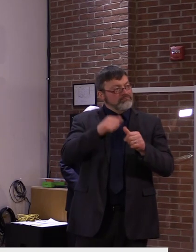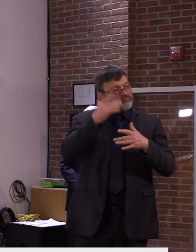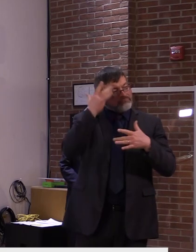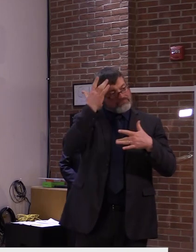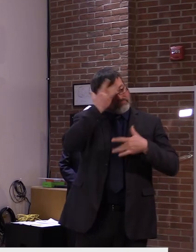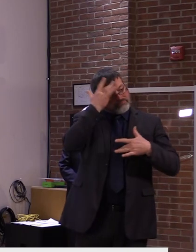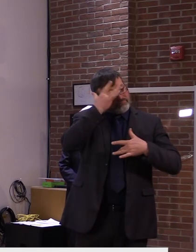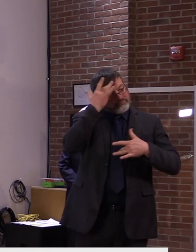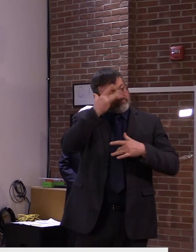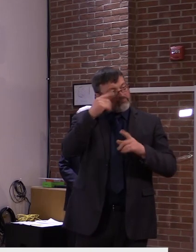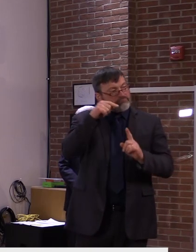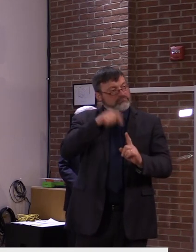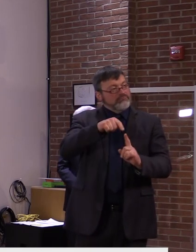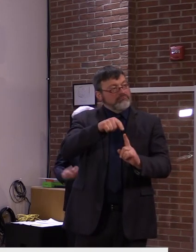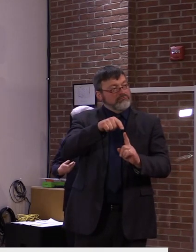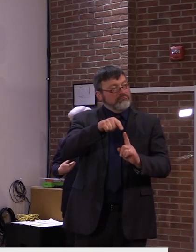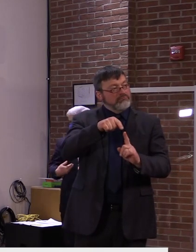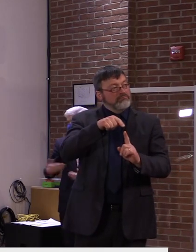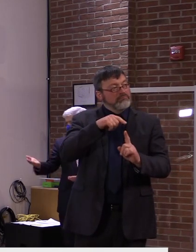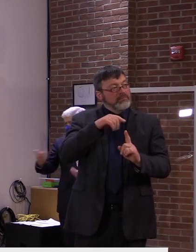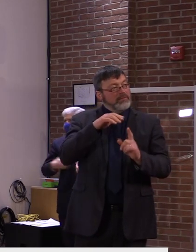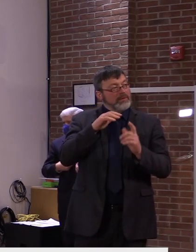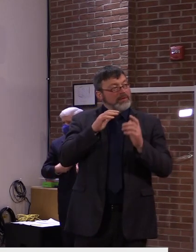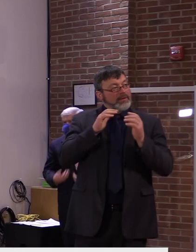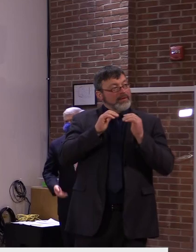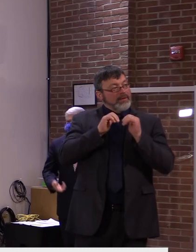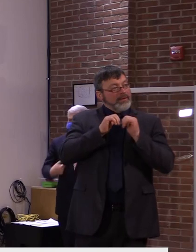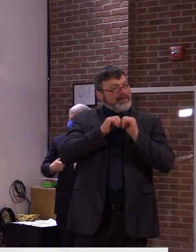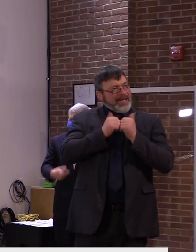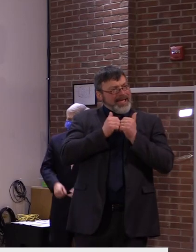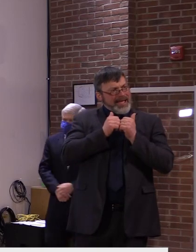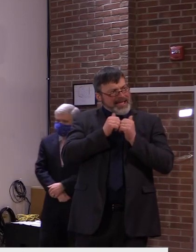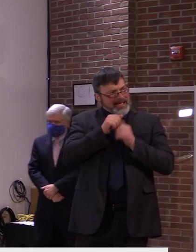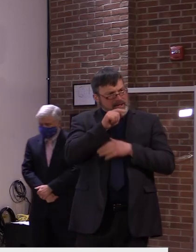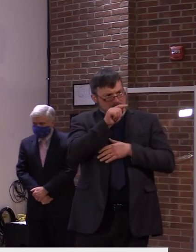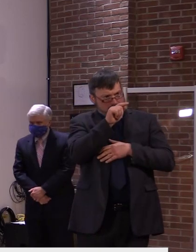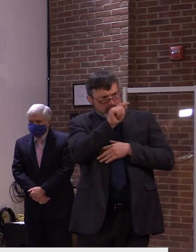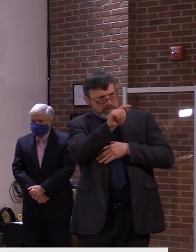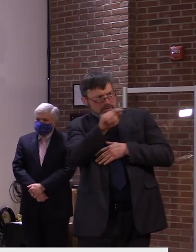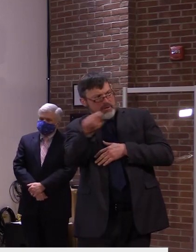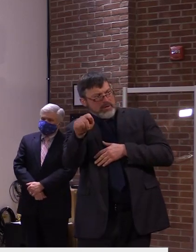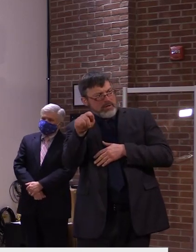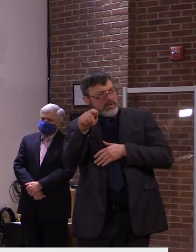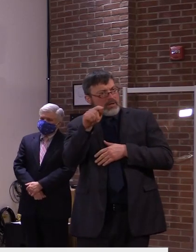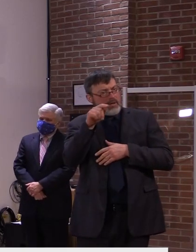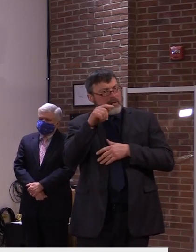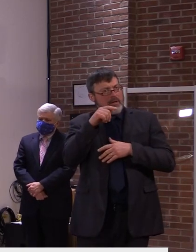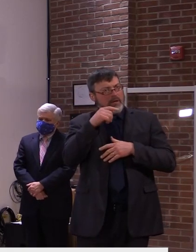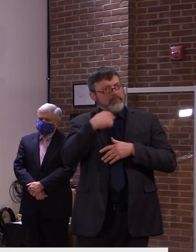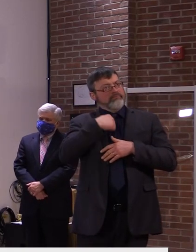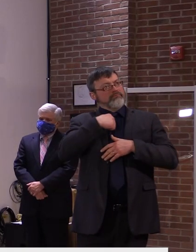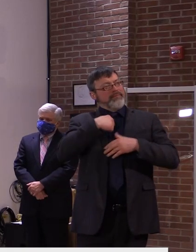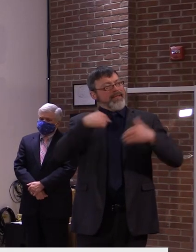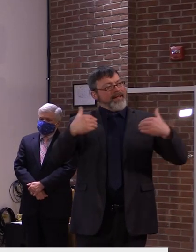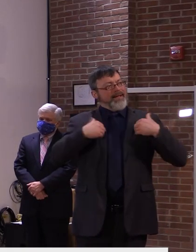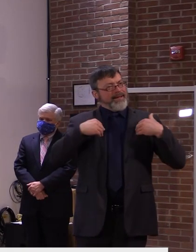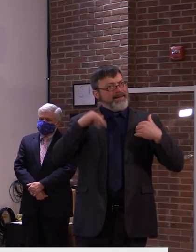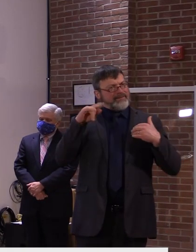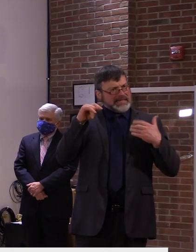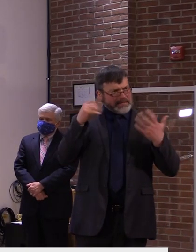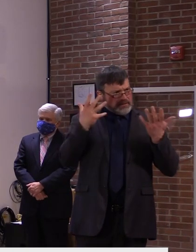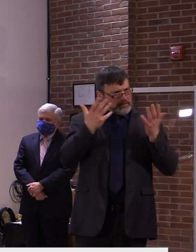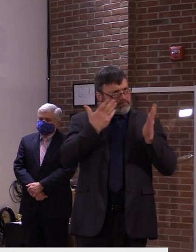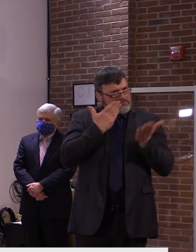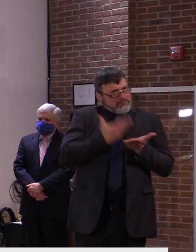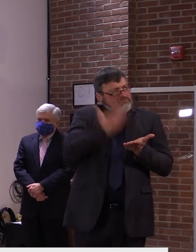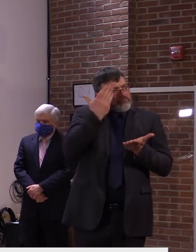approvals from their doctors, and will they automatically be contacted, or should they reach out to their doctors proactively? Could you just give us a little bit about the